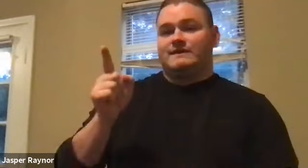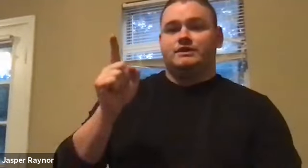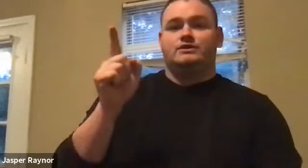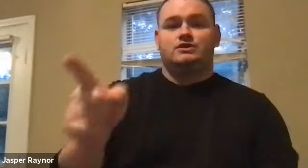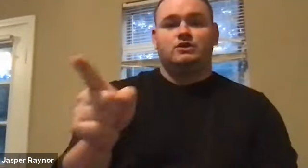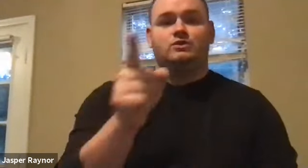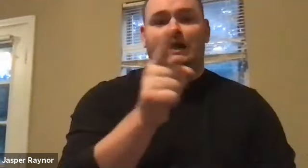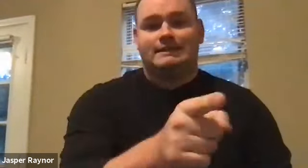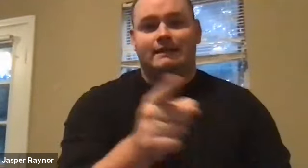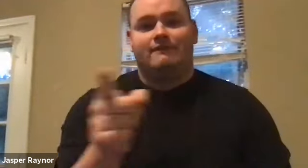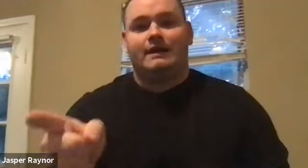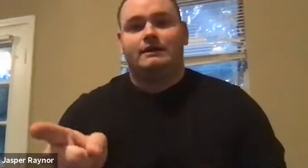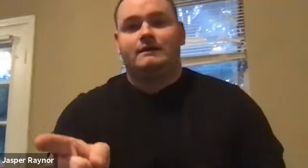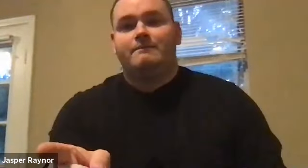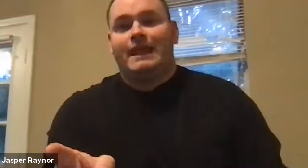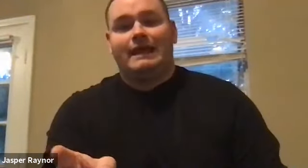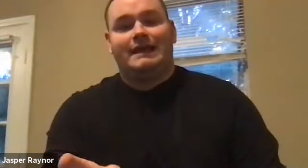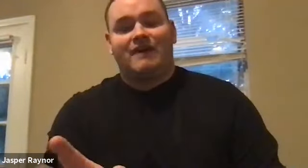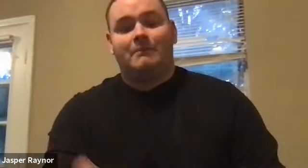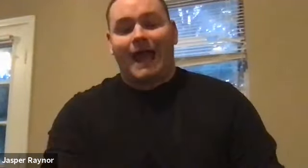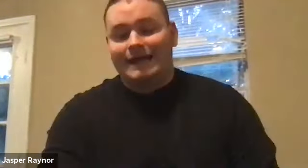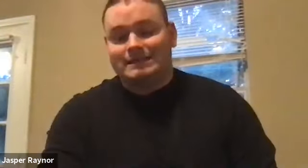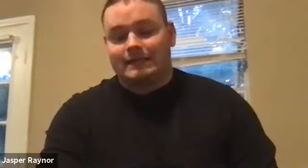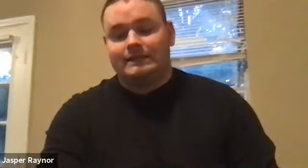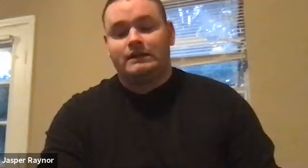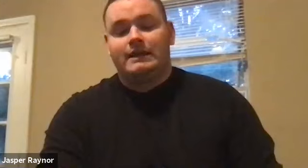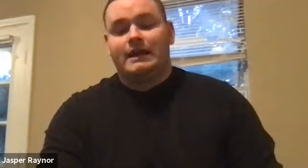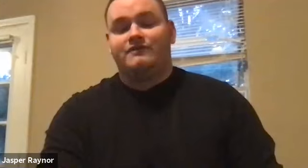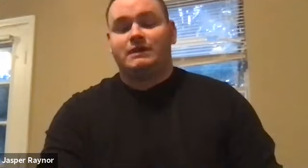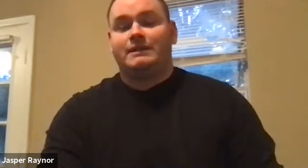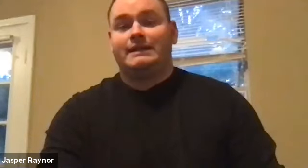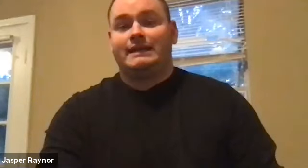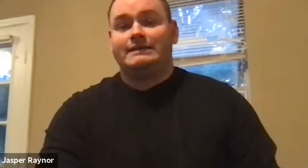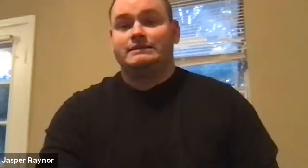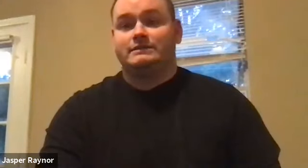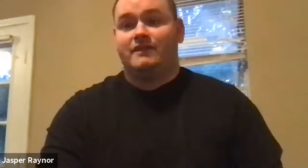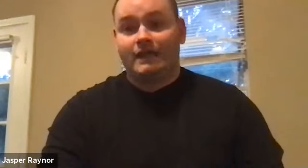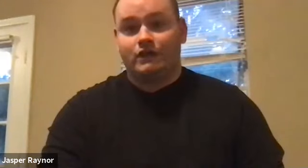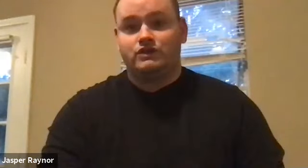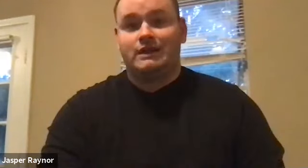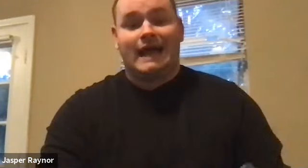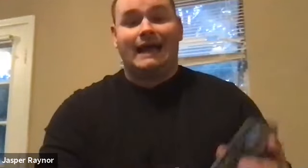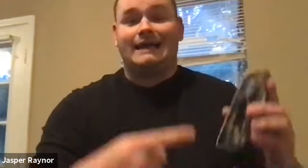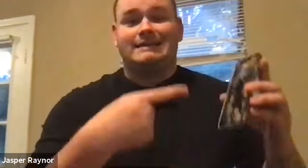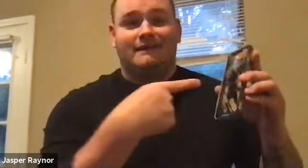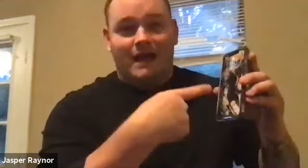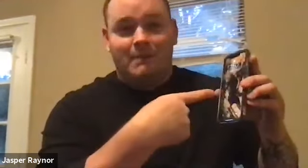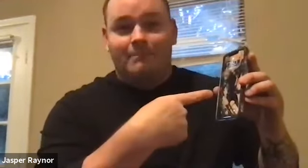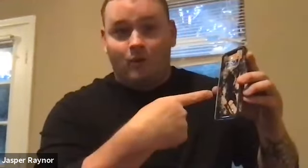finger to identify. And if I'm asking if something is theirs, I identify by